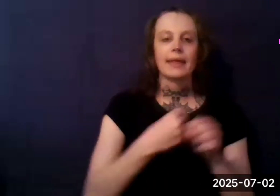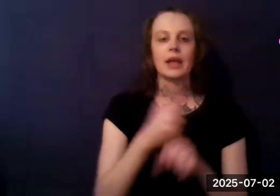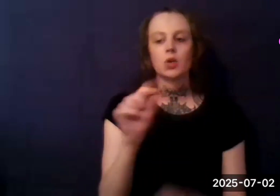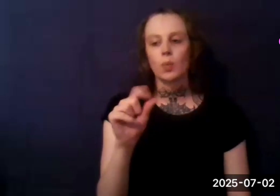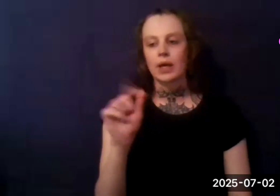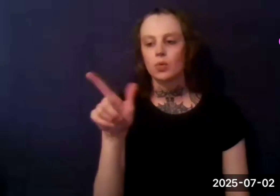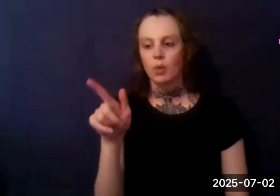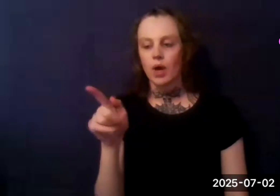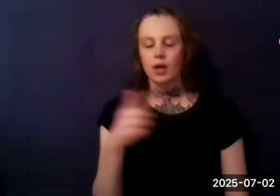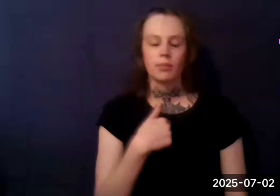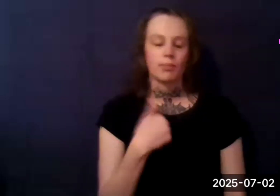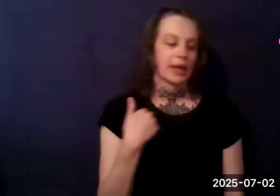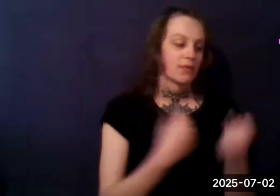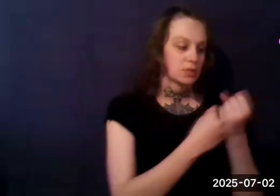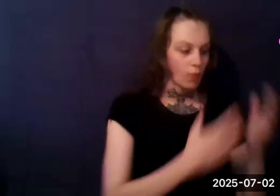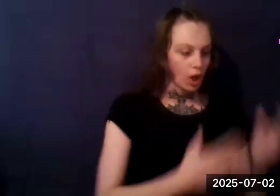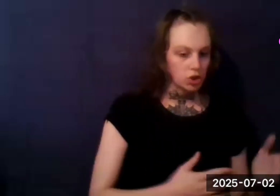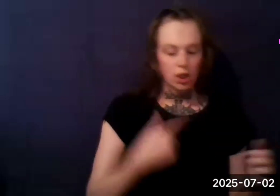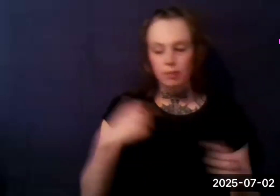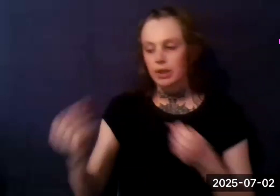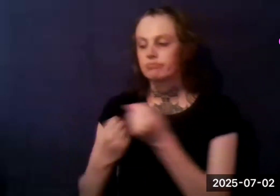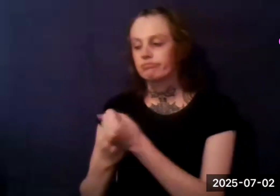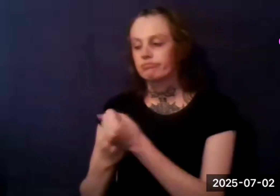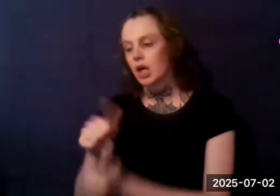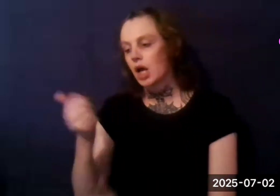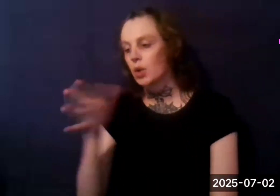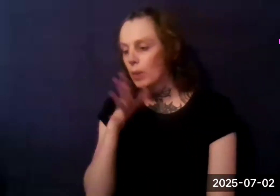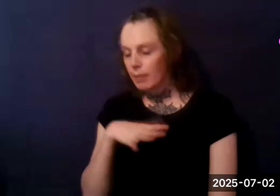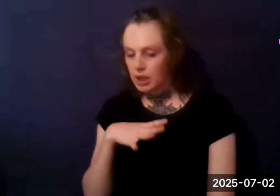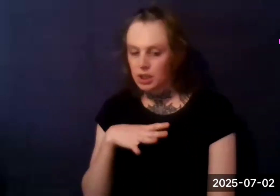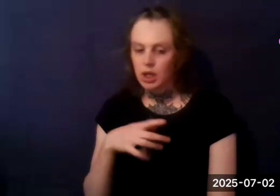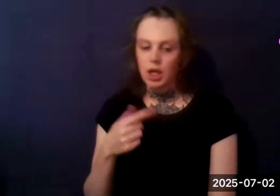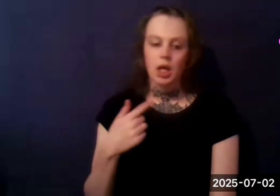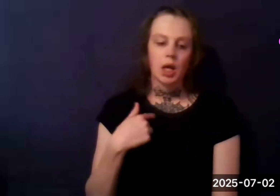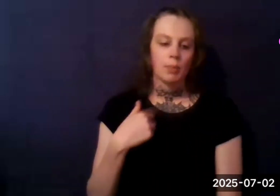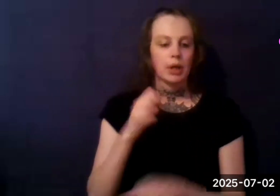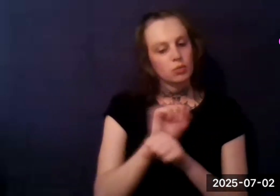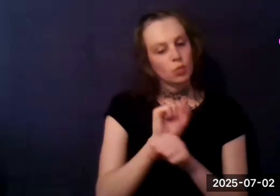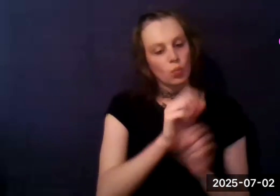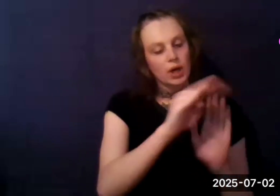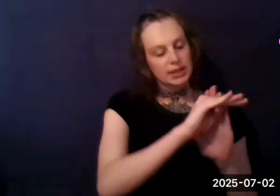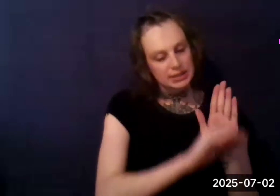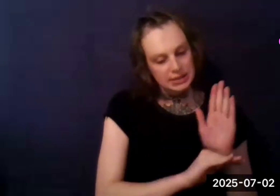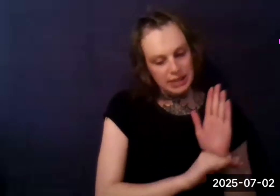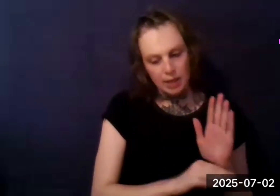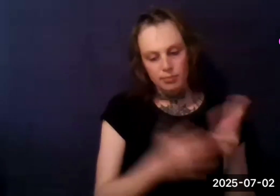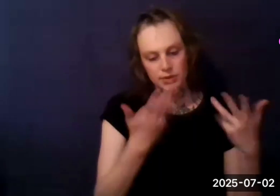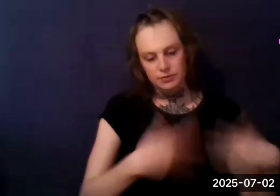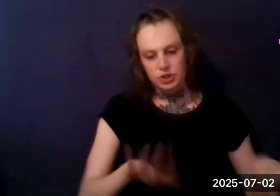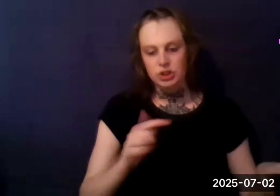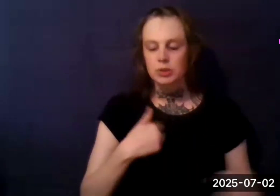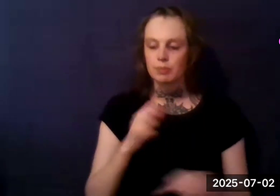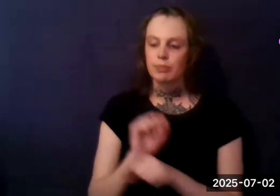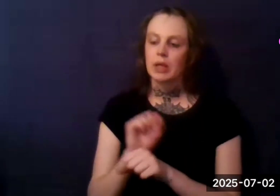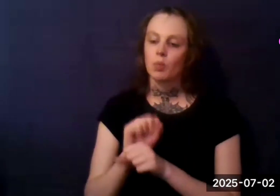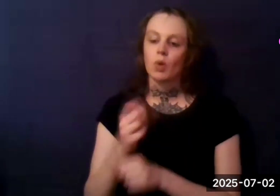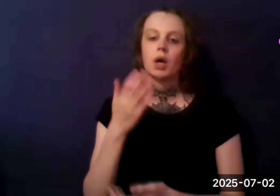other women. I've been through all 12 steps and some traditions, and I'm a member of LICYPAA.